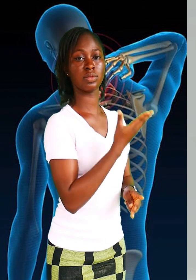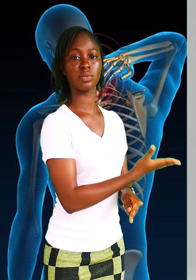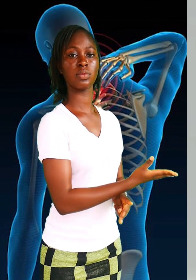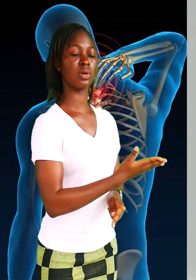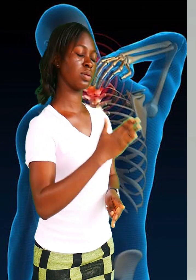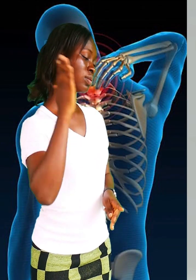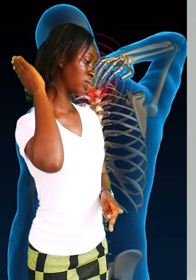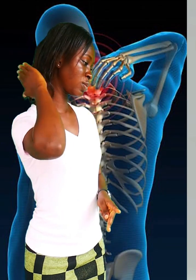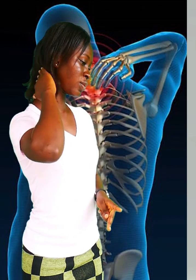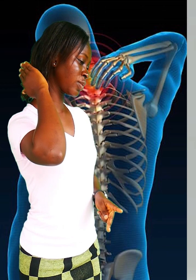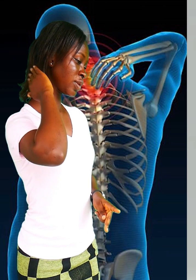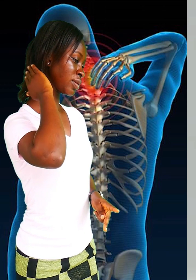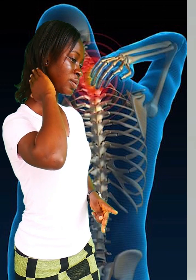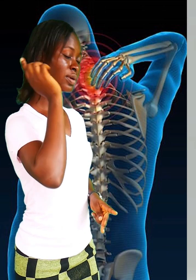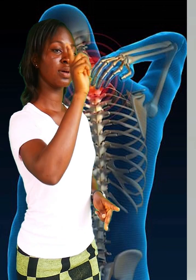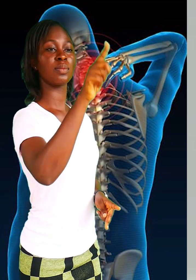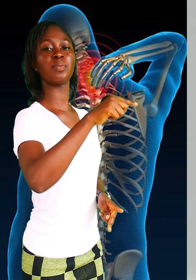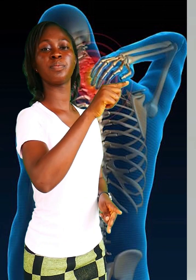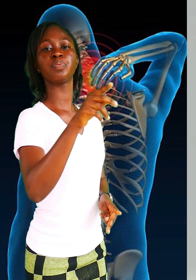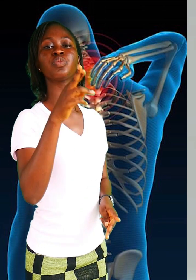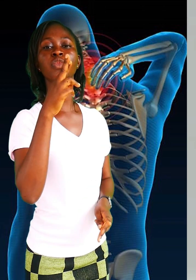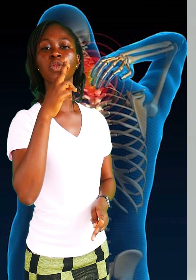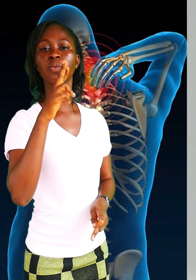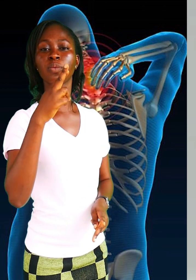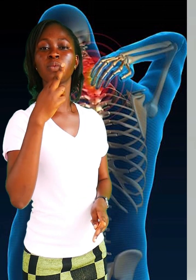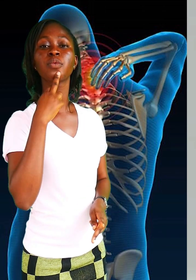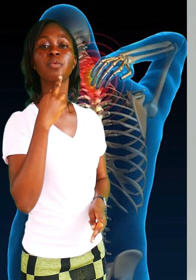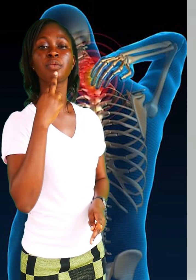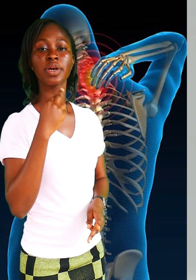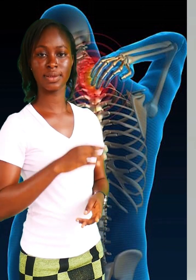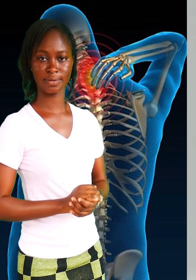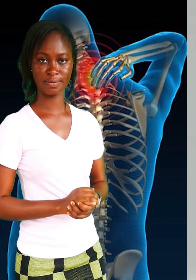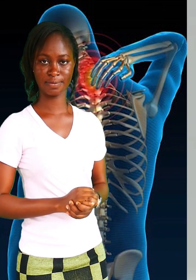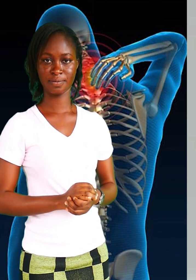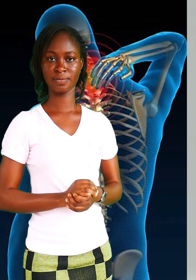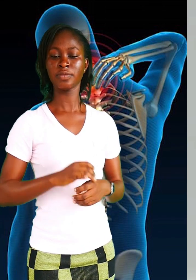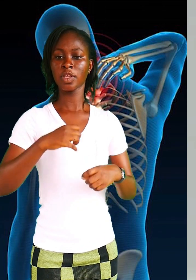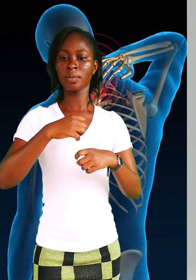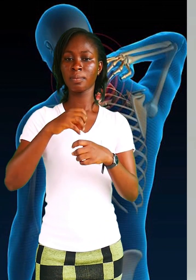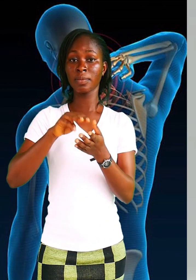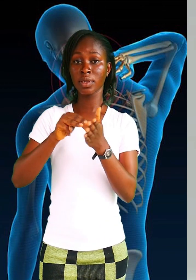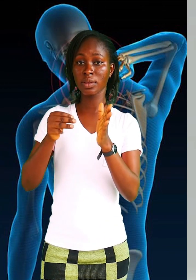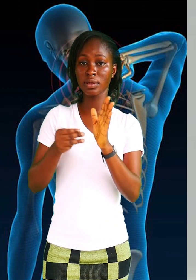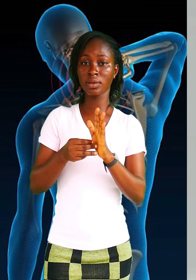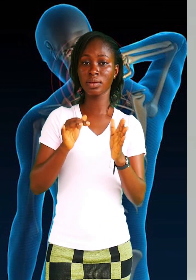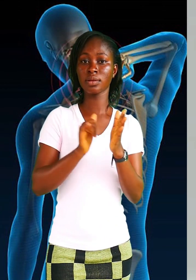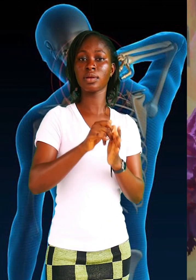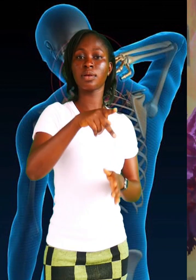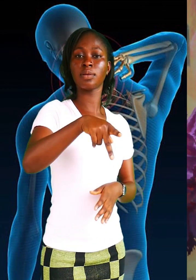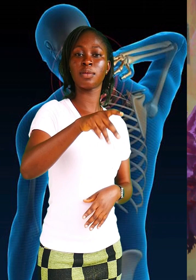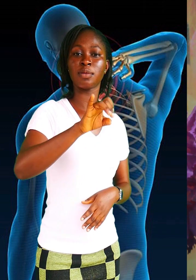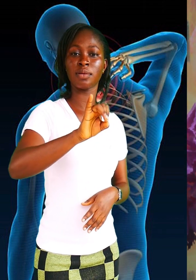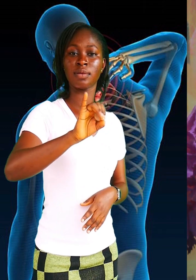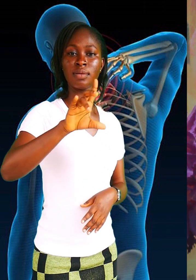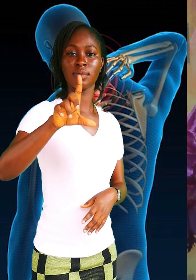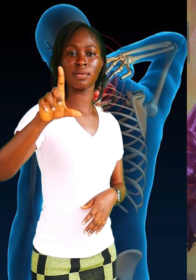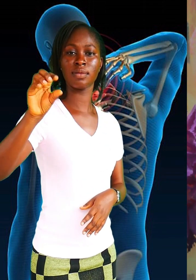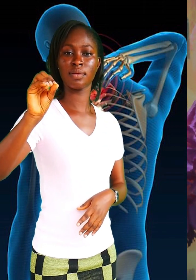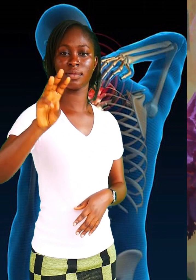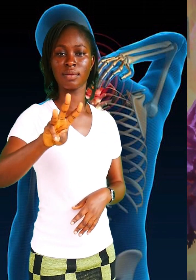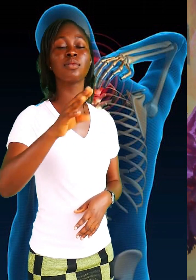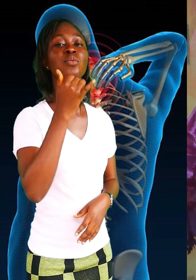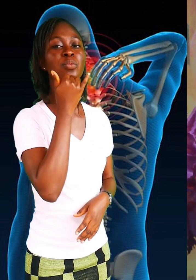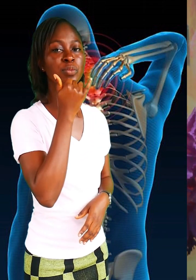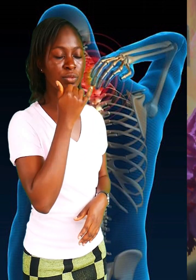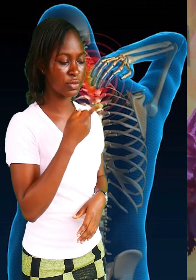ya mark no red red de ne ko echi na ye red red ni kire se sumia oda soro nye sa sumia wo ye sumia ye to no odwam da bia